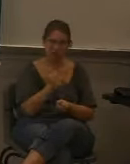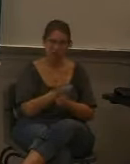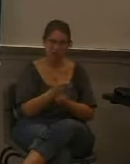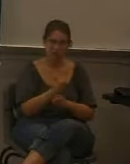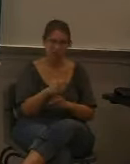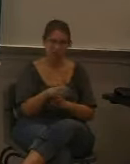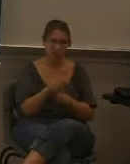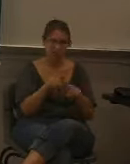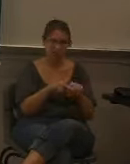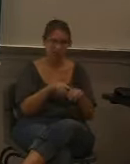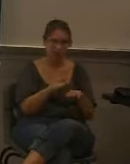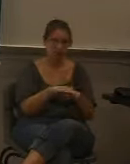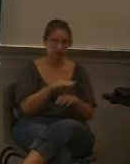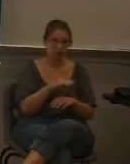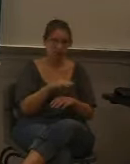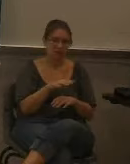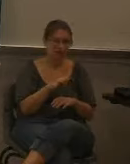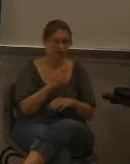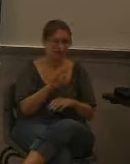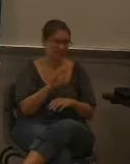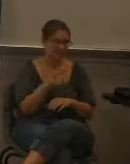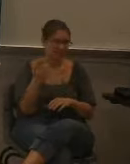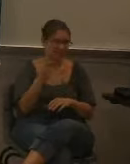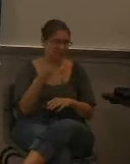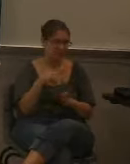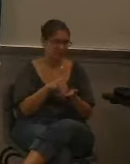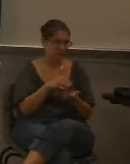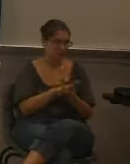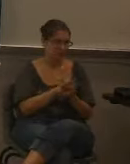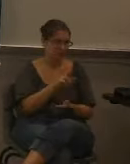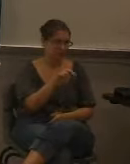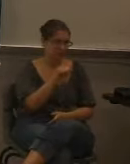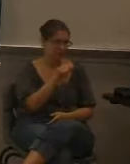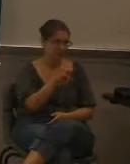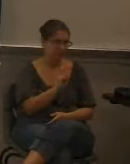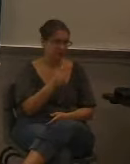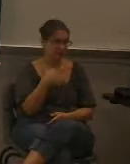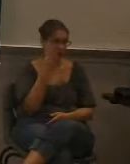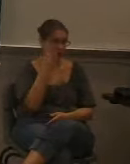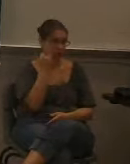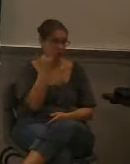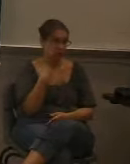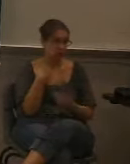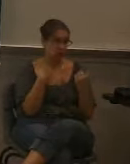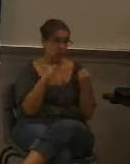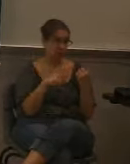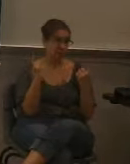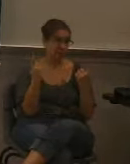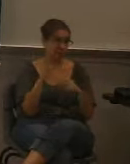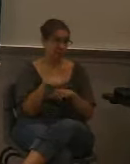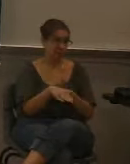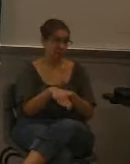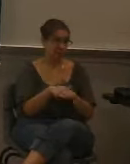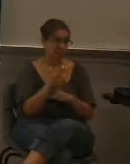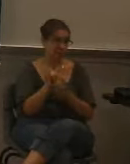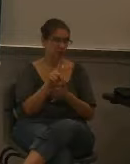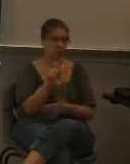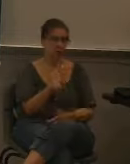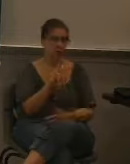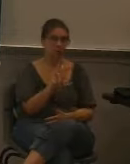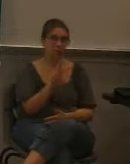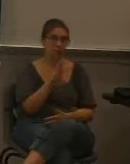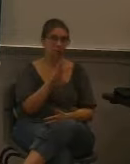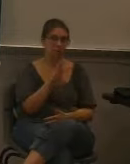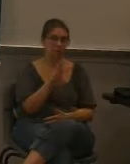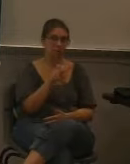you just had to rely on literature rates and then I didn't know if there were one or two beavers, so that's basically 1.5